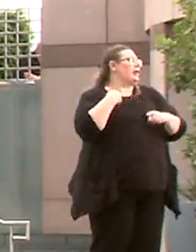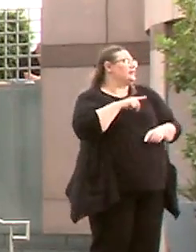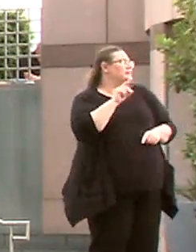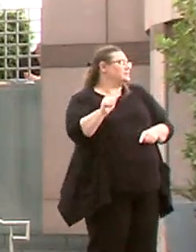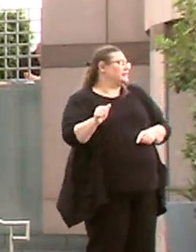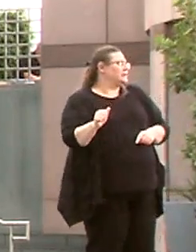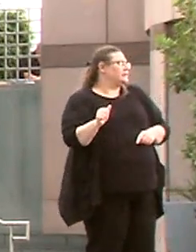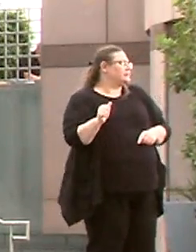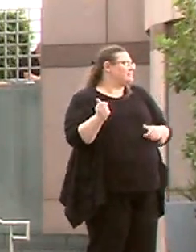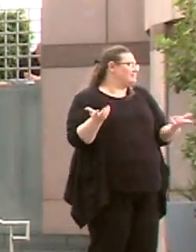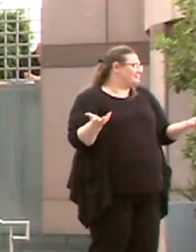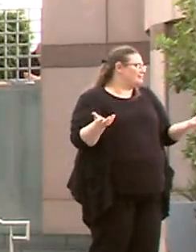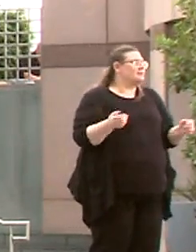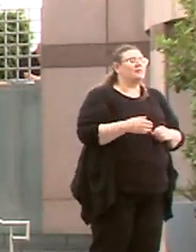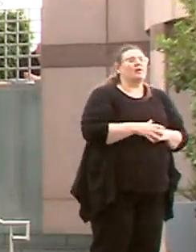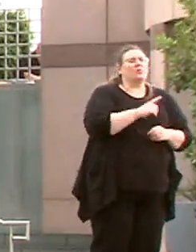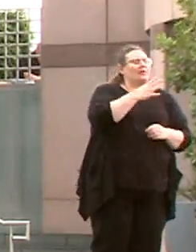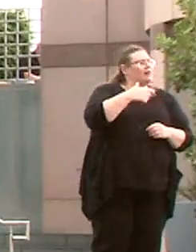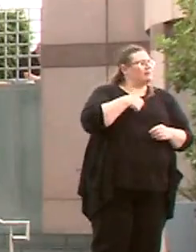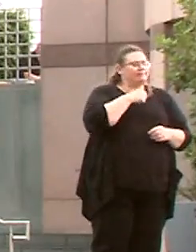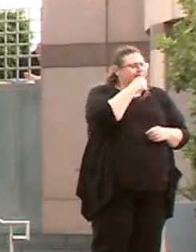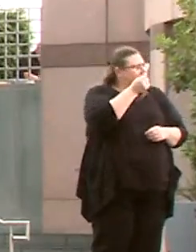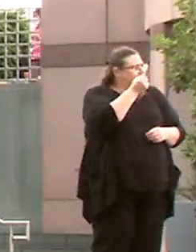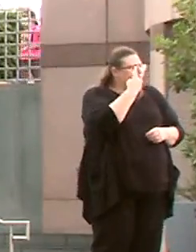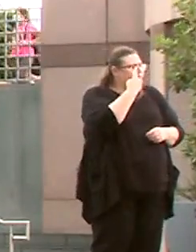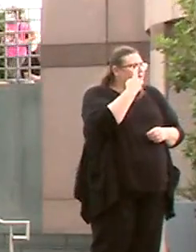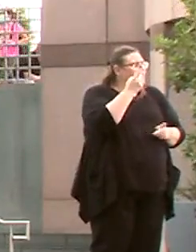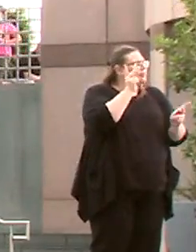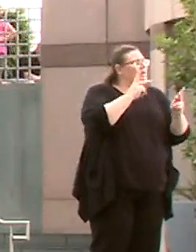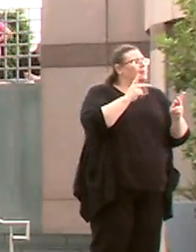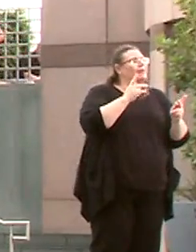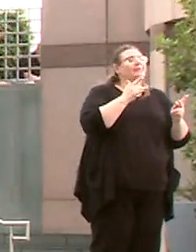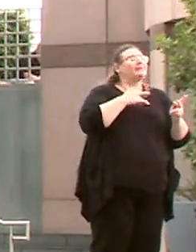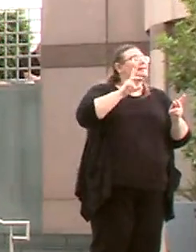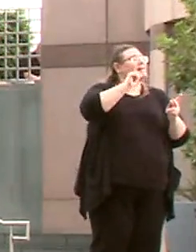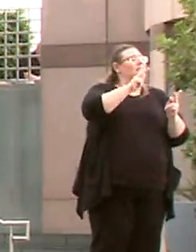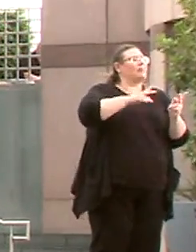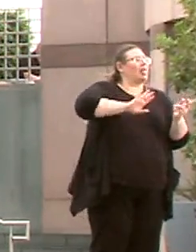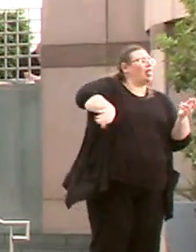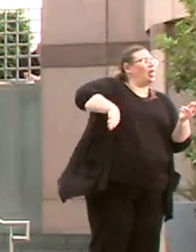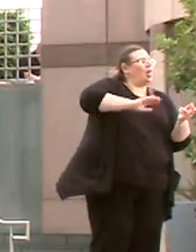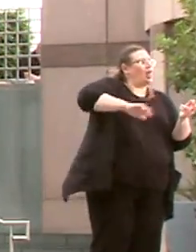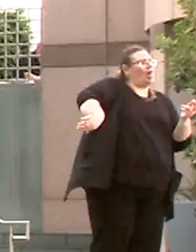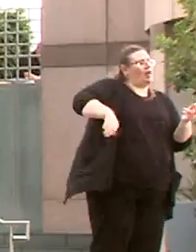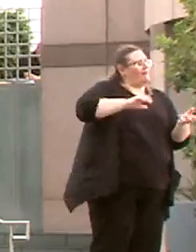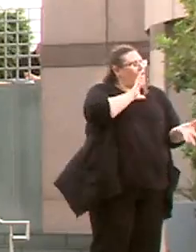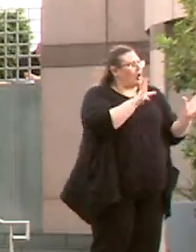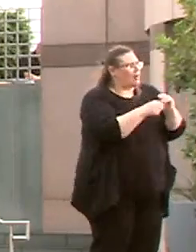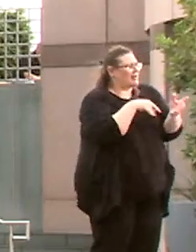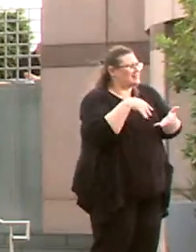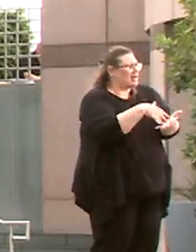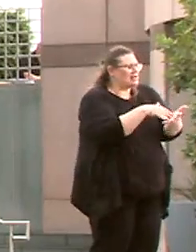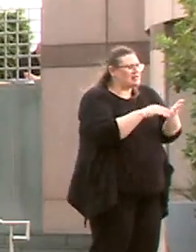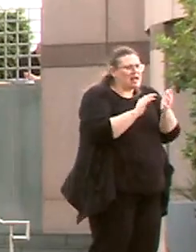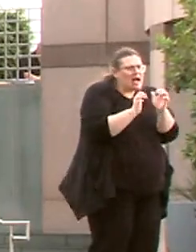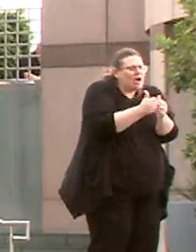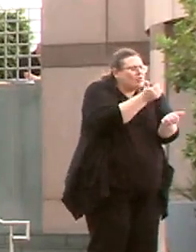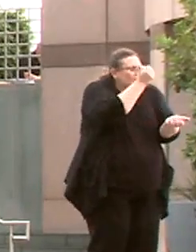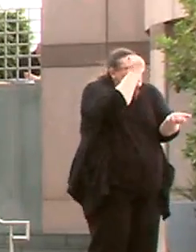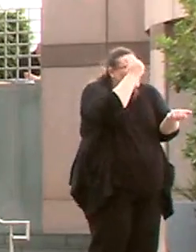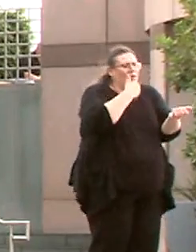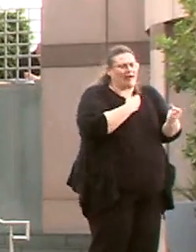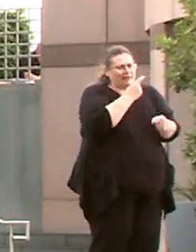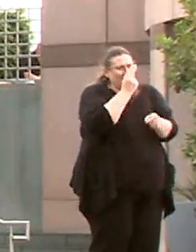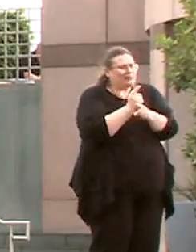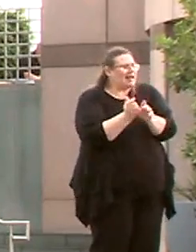One of the things I don't understand is when people leave us out of comprehensive studies. How do you know that you have the